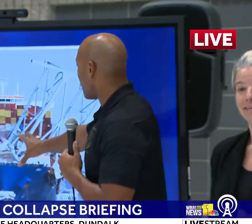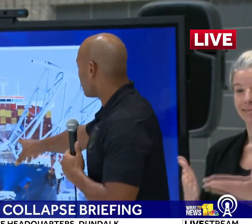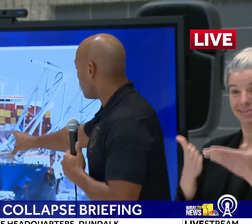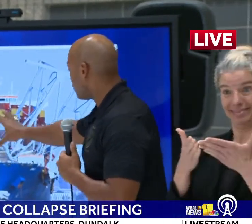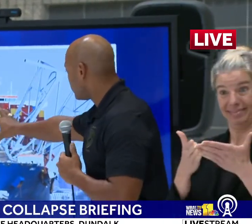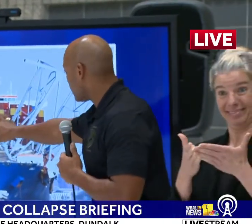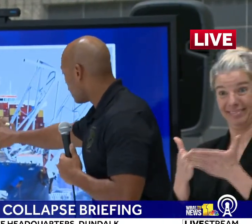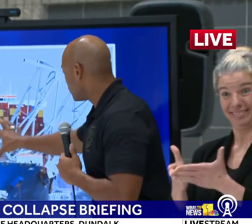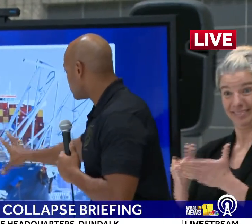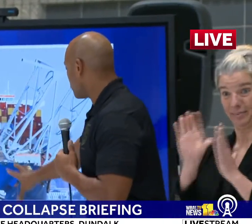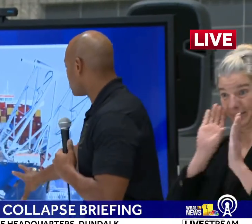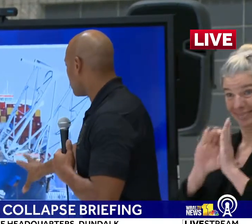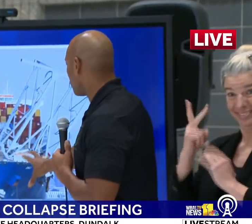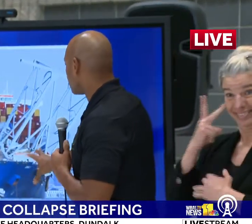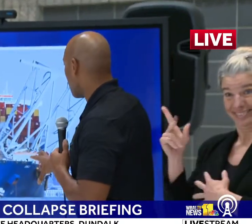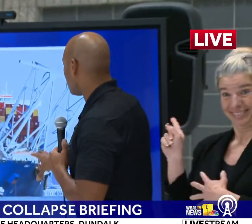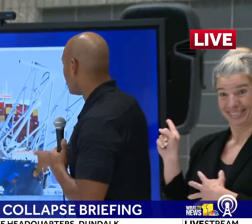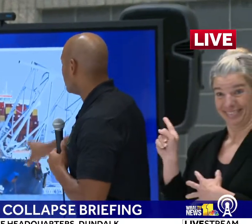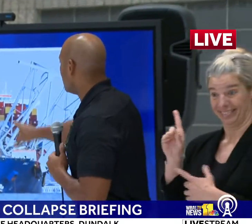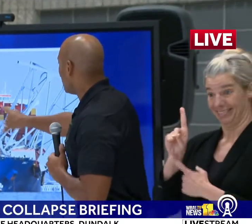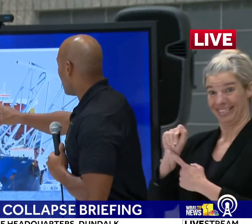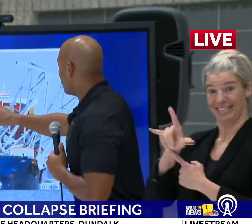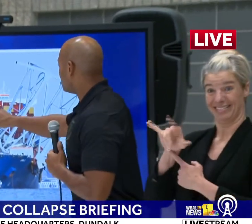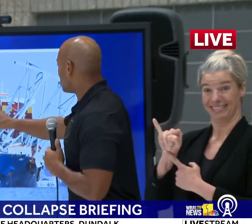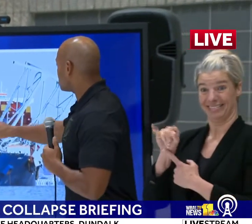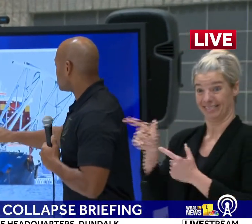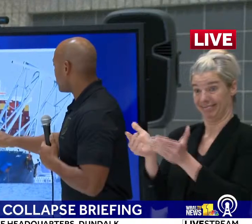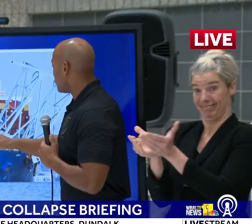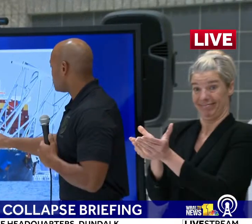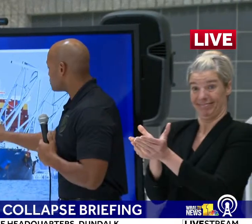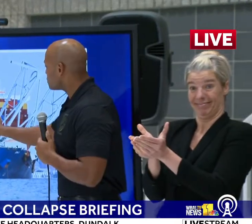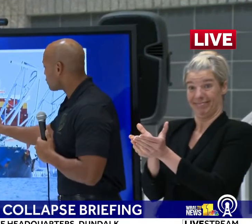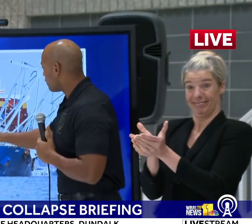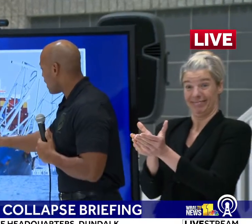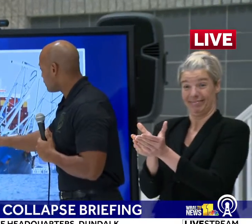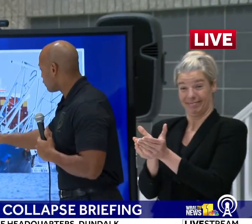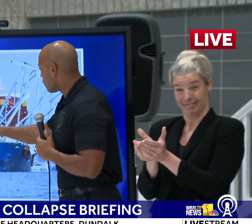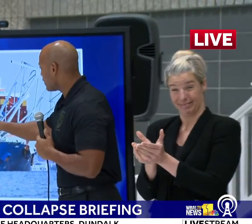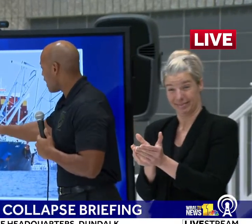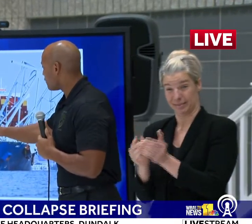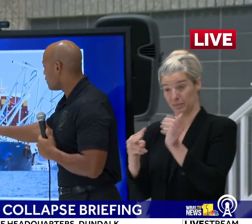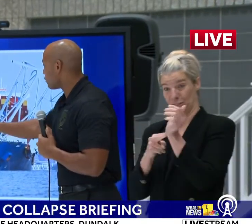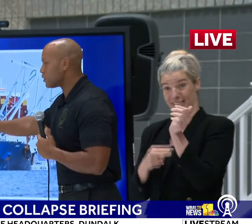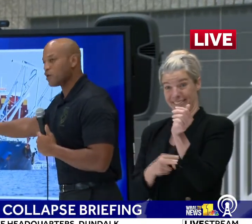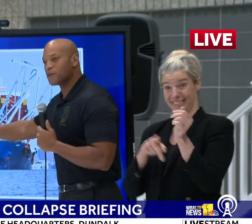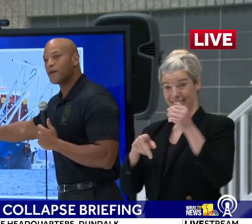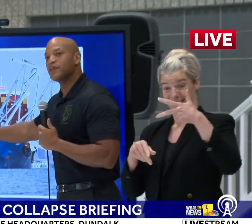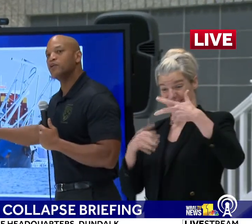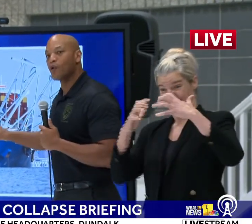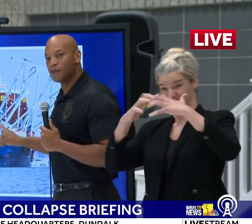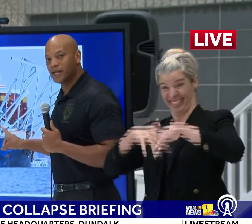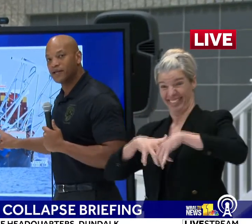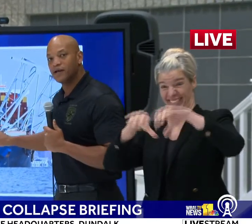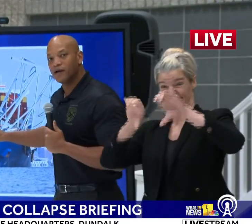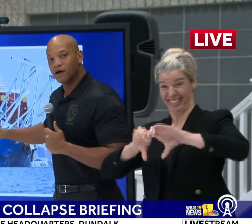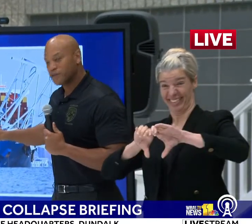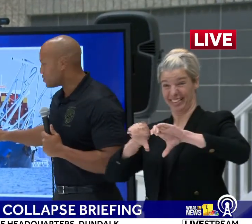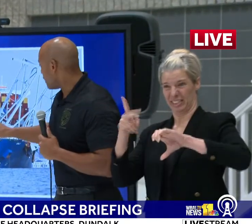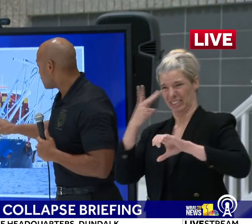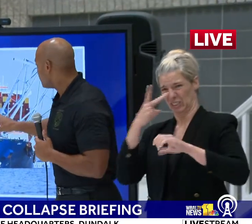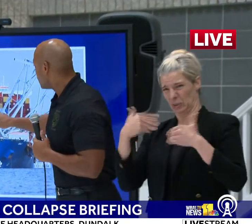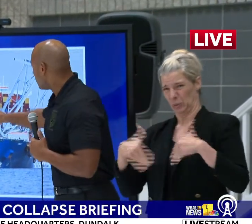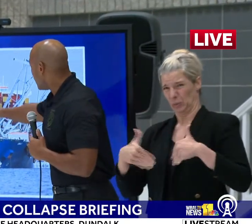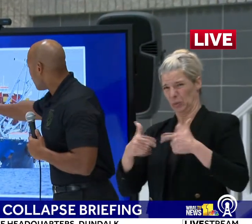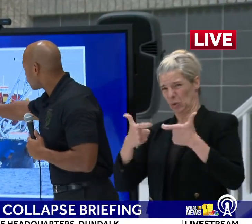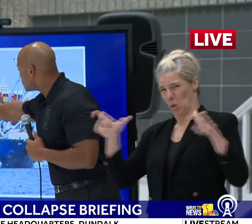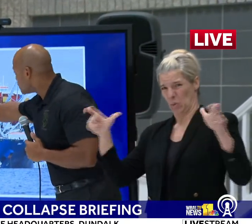the image that we have of the dolly with the ship sitting on top of it. And just as a reminder, what we have here when we're talking about the enormity